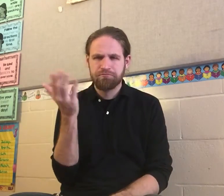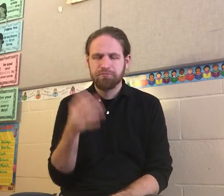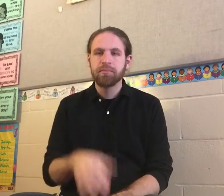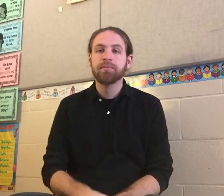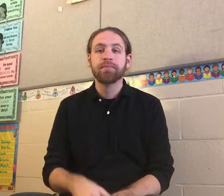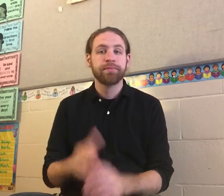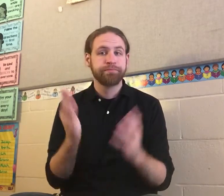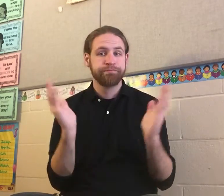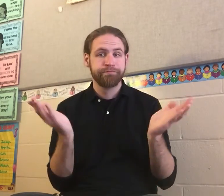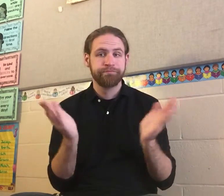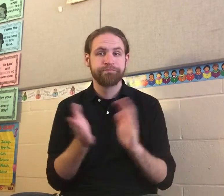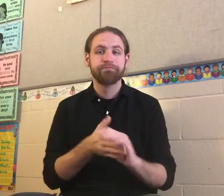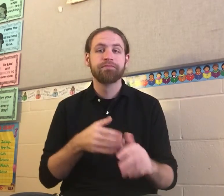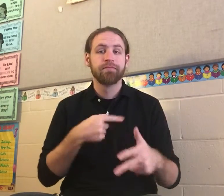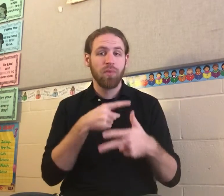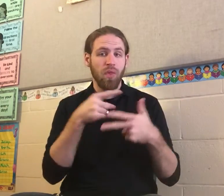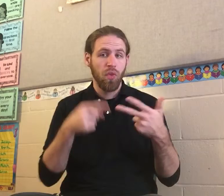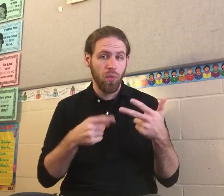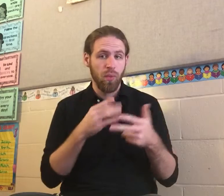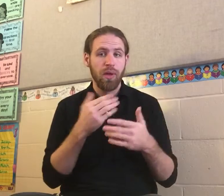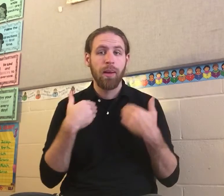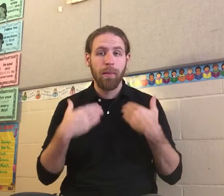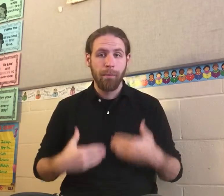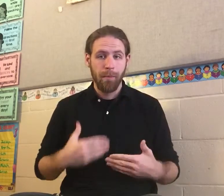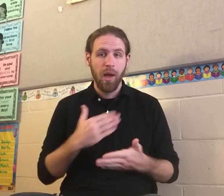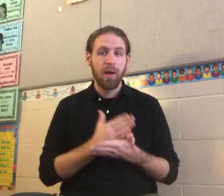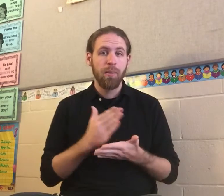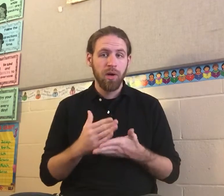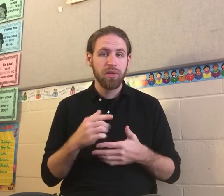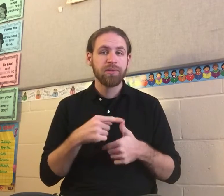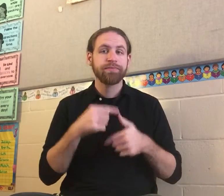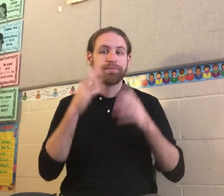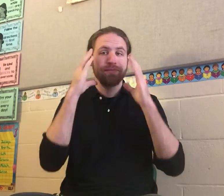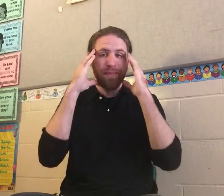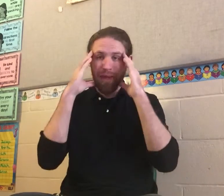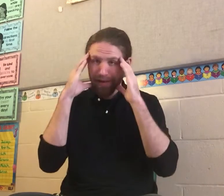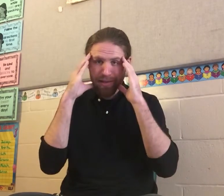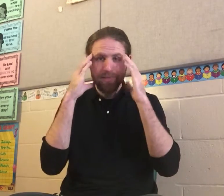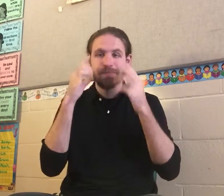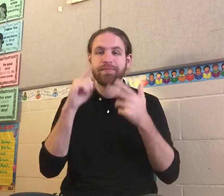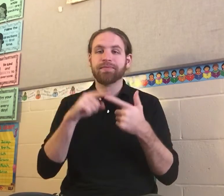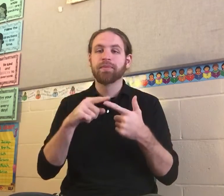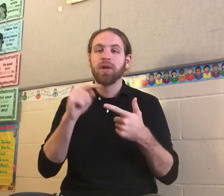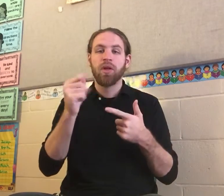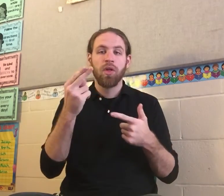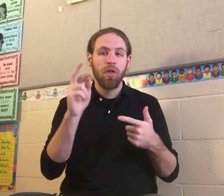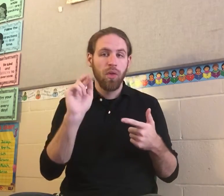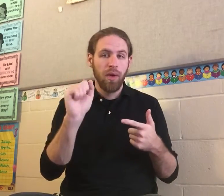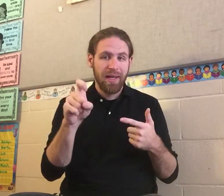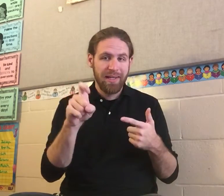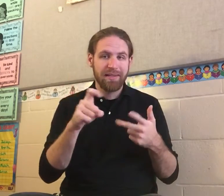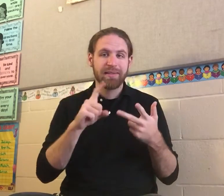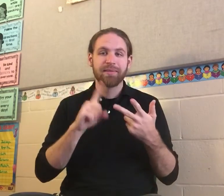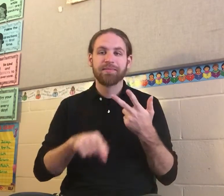Well, it has 3 body parts: head, thorax, an